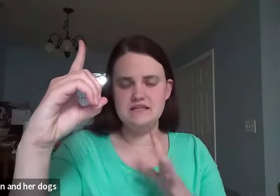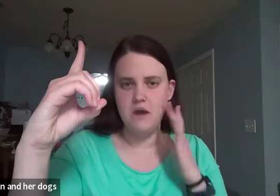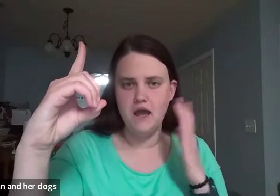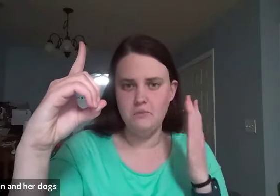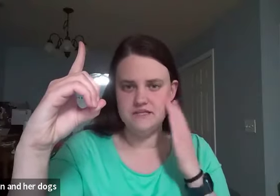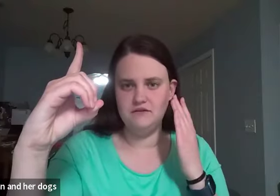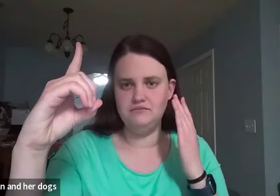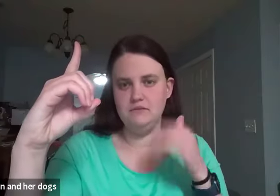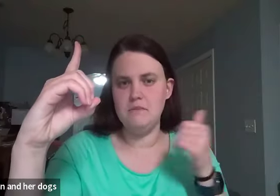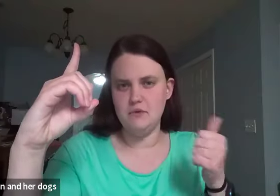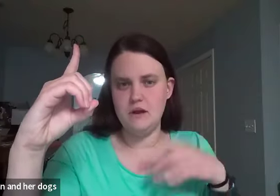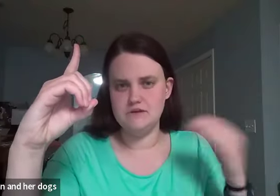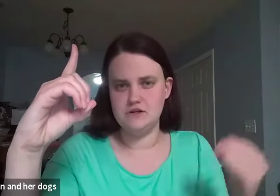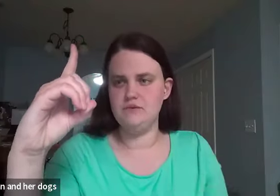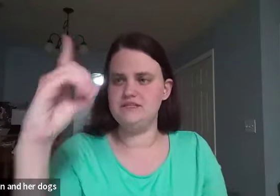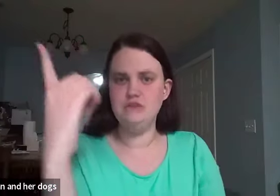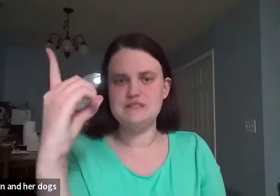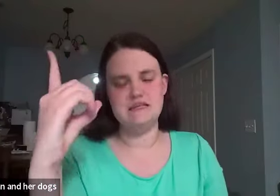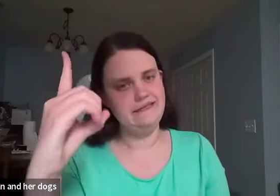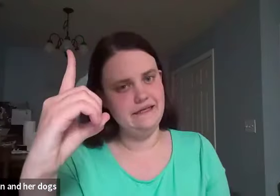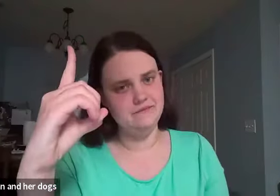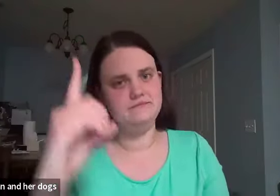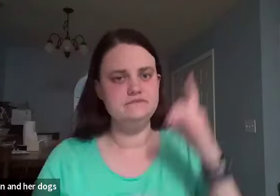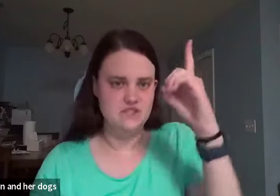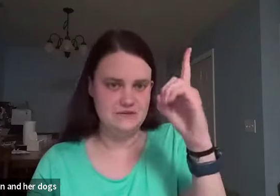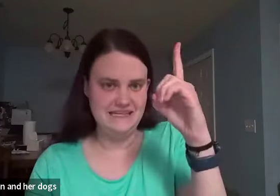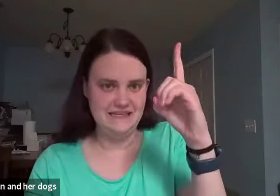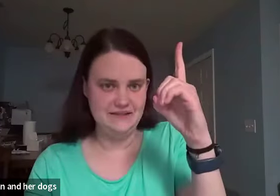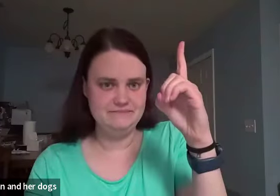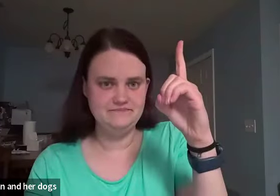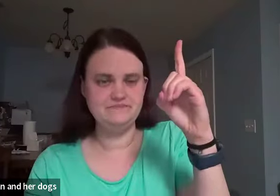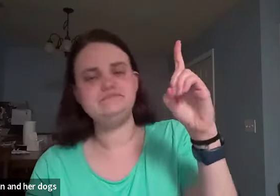That's how I help myself like remember when I was learning was it looks like a D. So D,